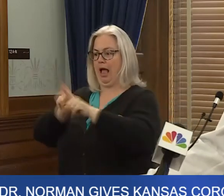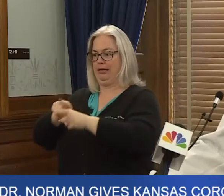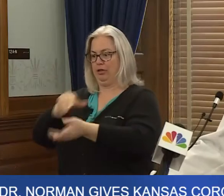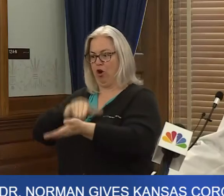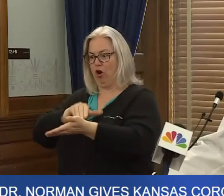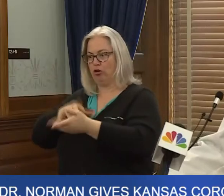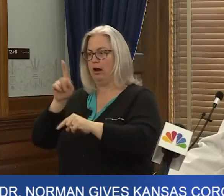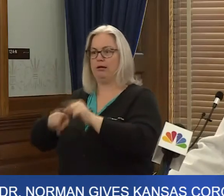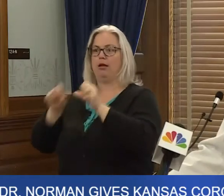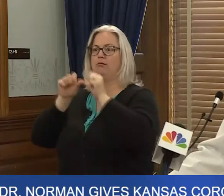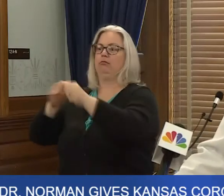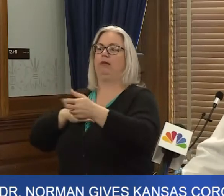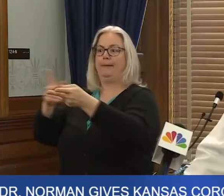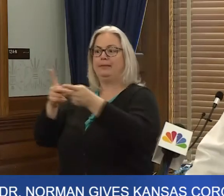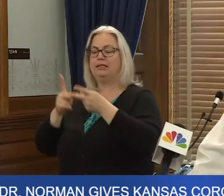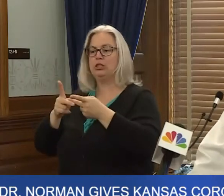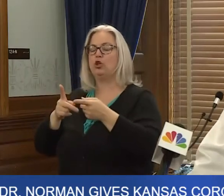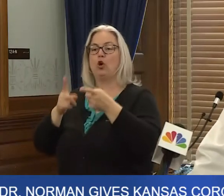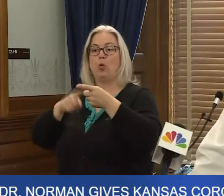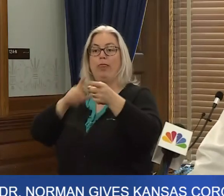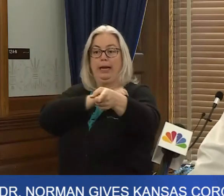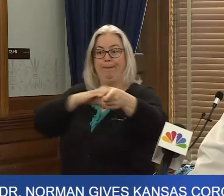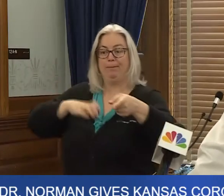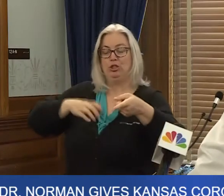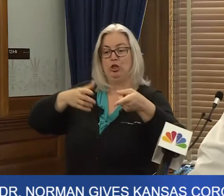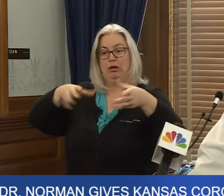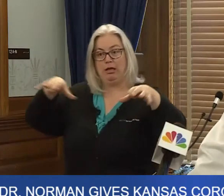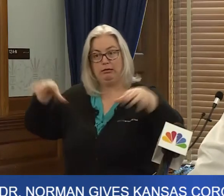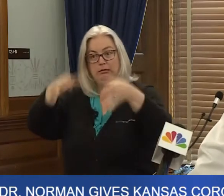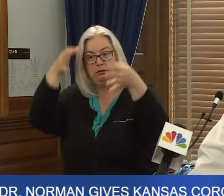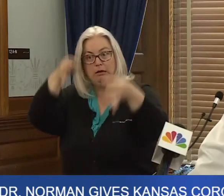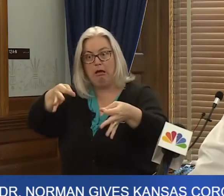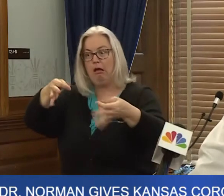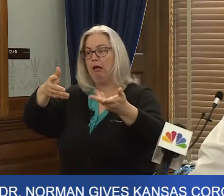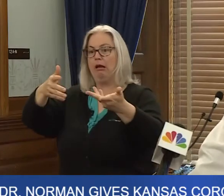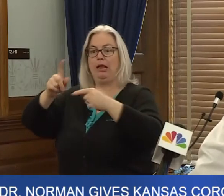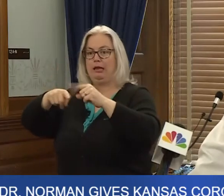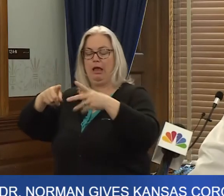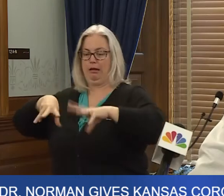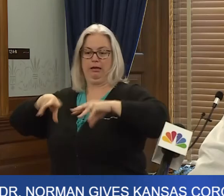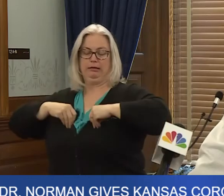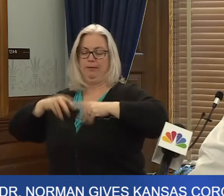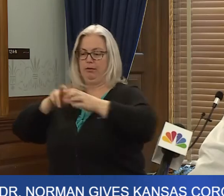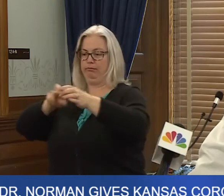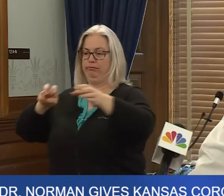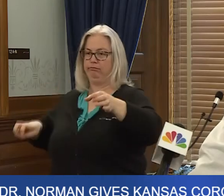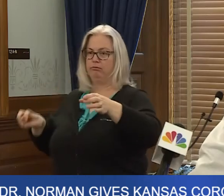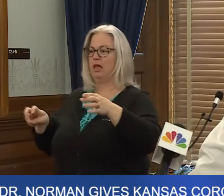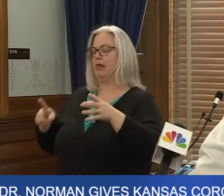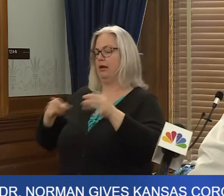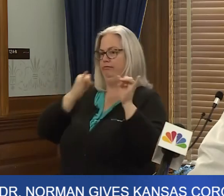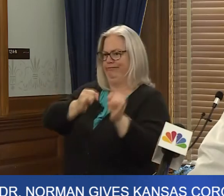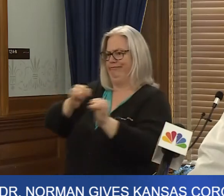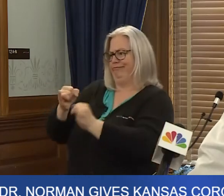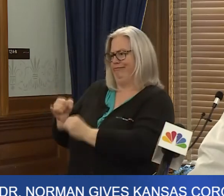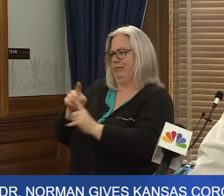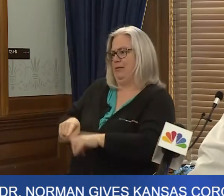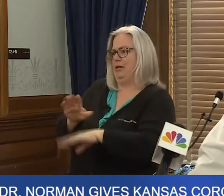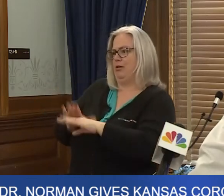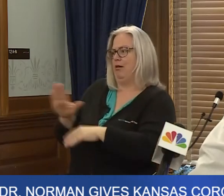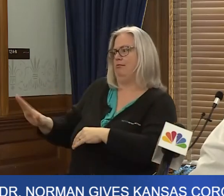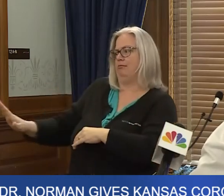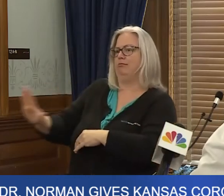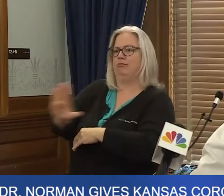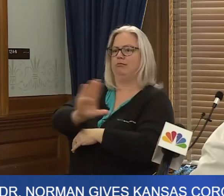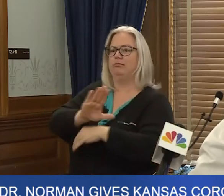I can't accept what the commission has done? And I think that's as individual as the setting and as individual as the person involved. It